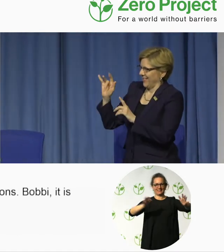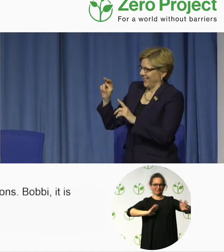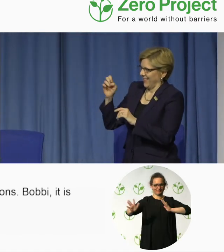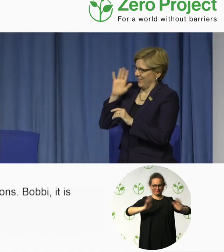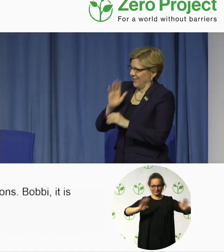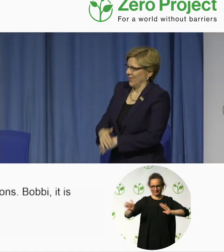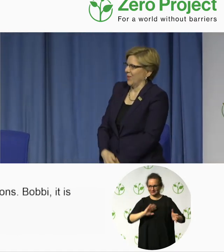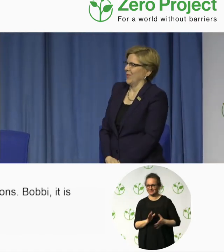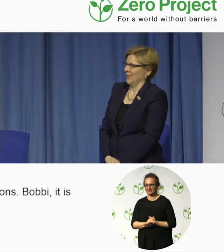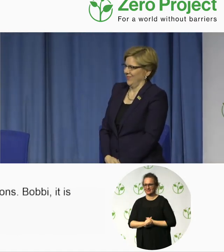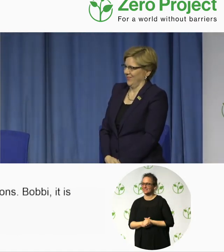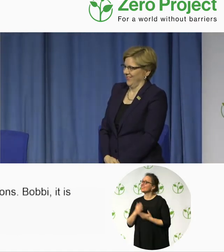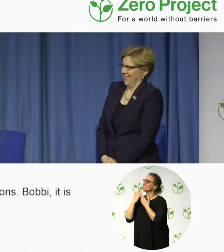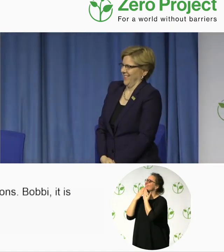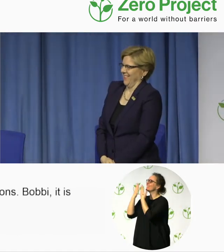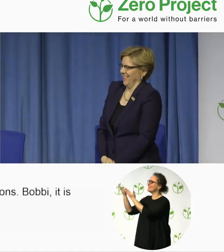Do you want the mic?